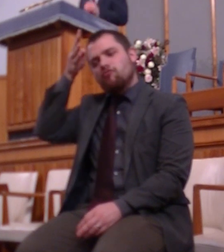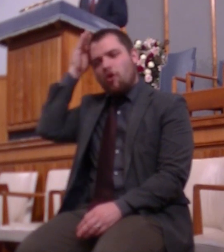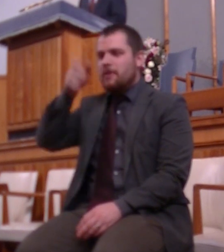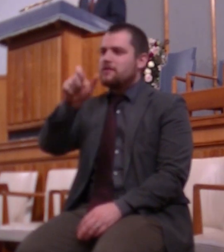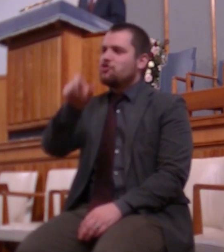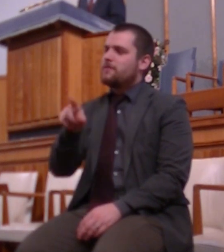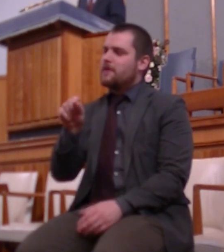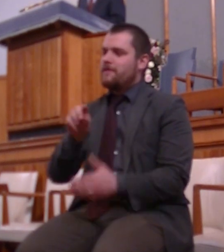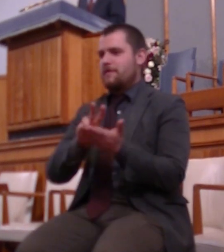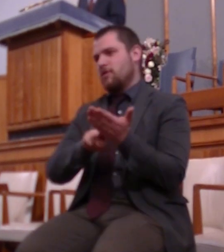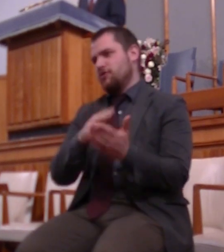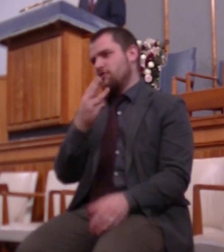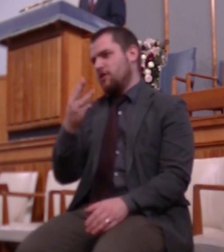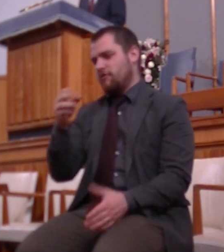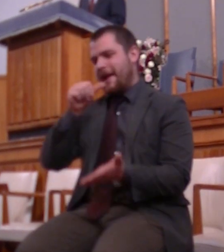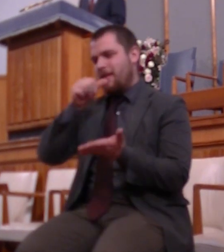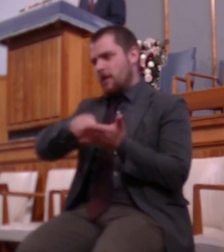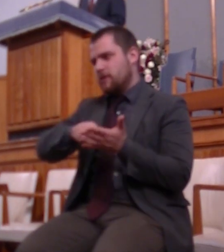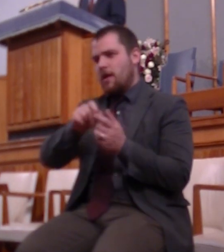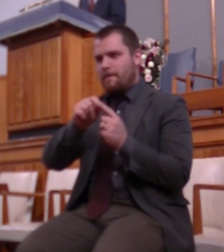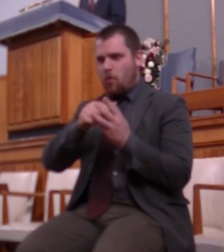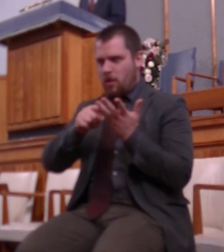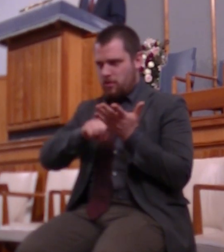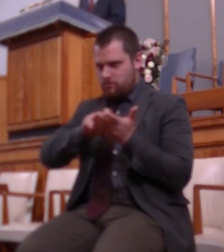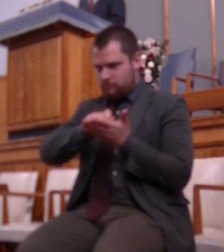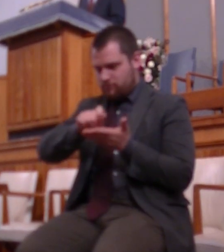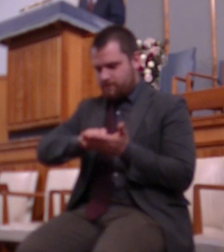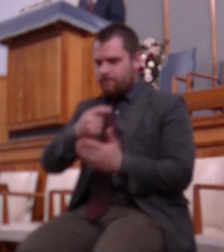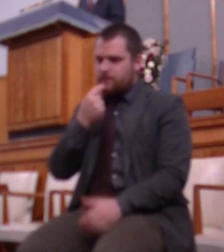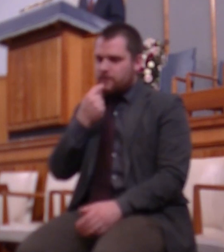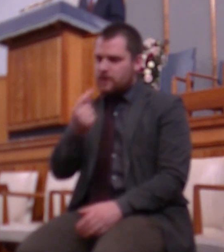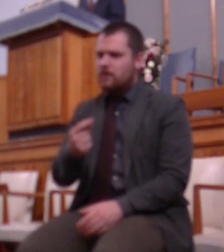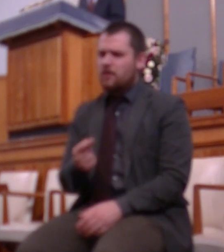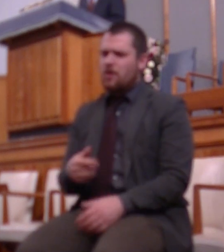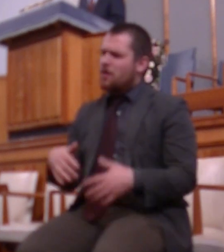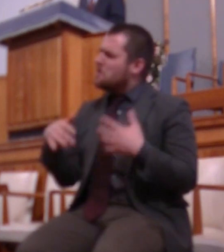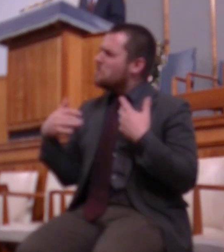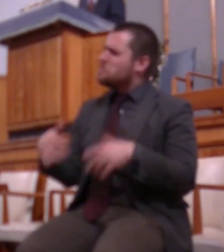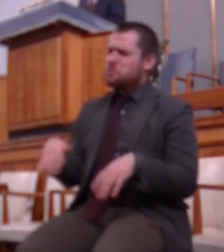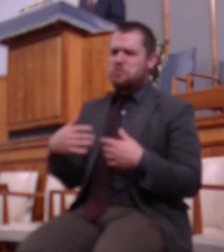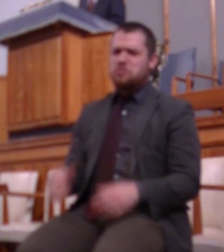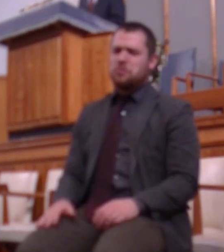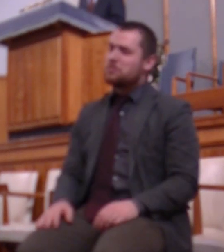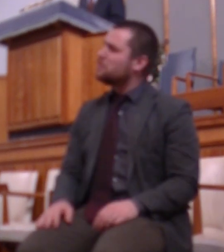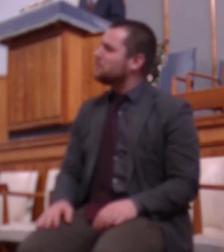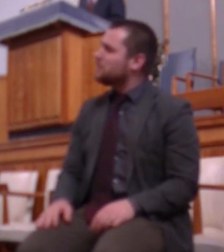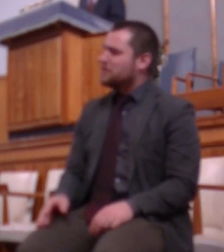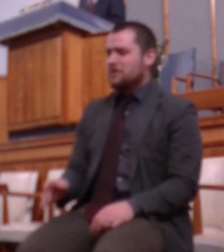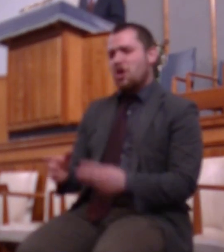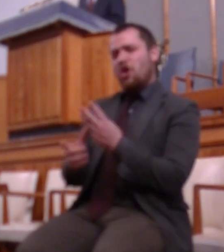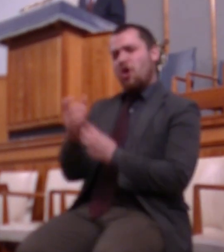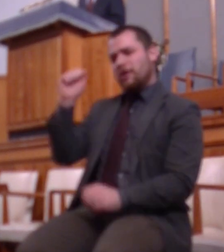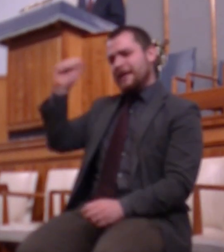11, verse 33. Oh, the depth of the riches, both of the wisdom and knowledge